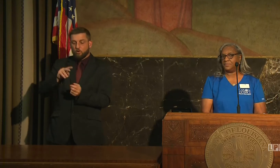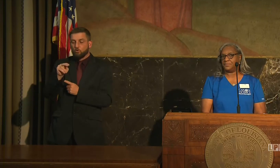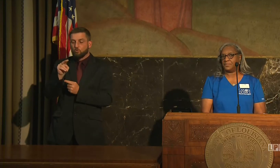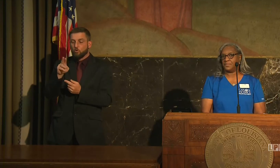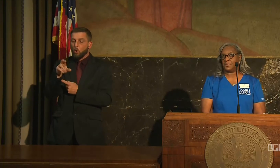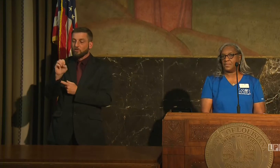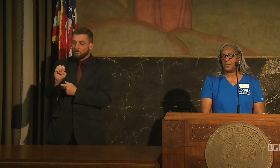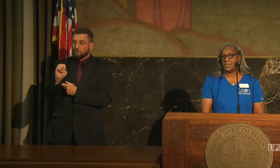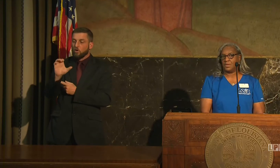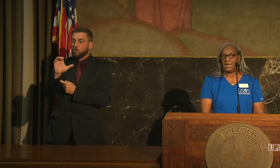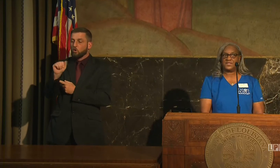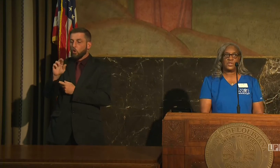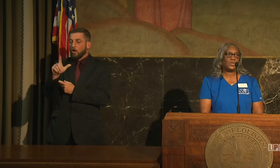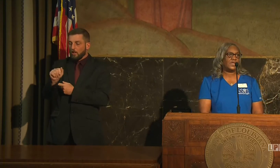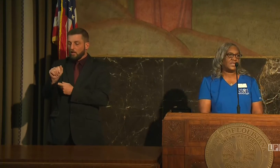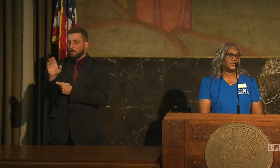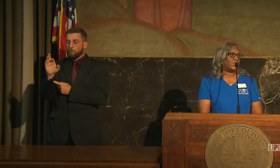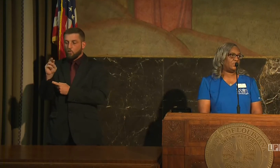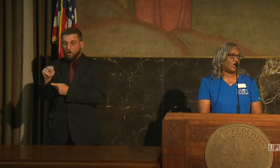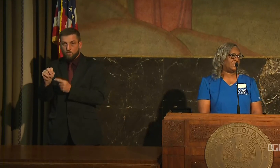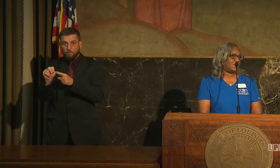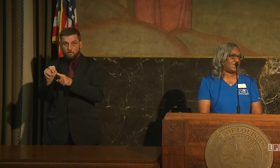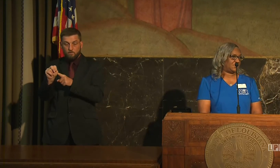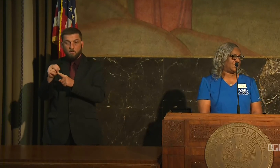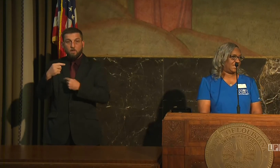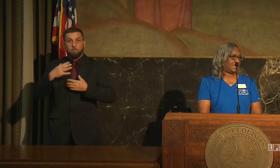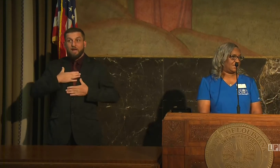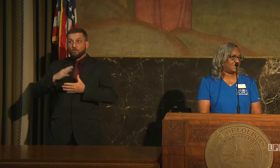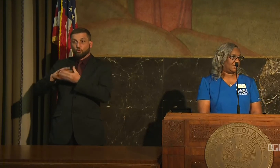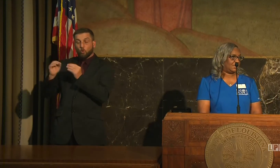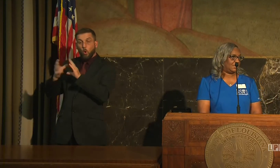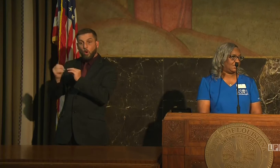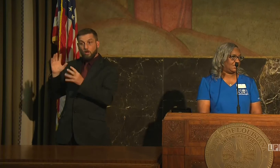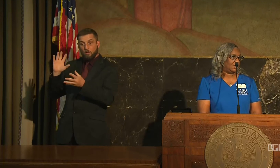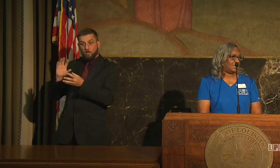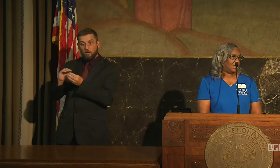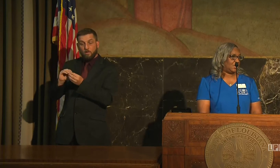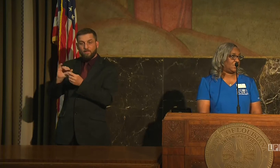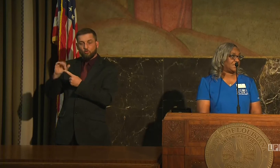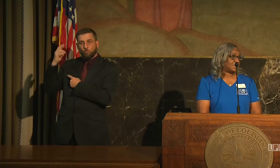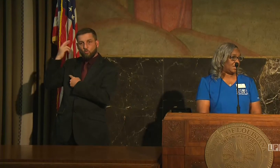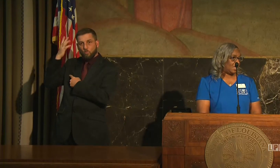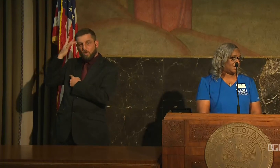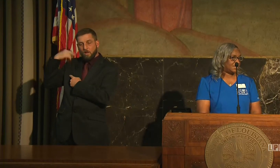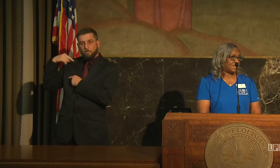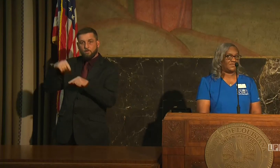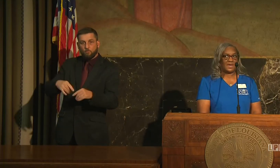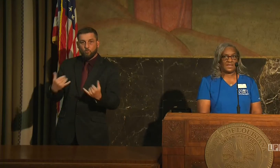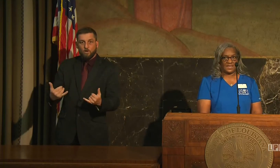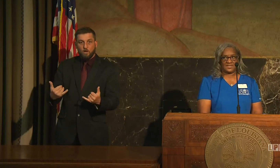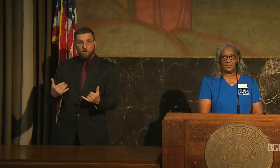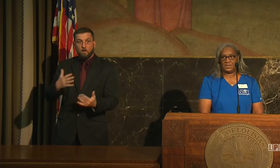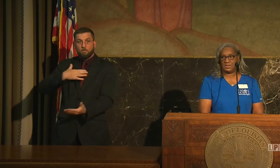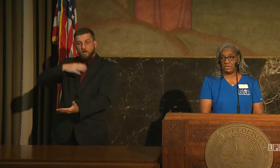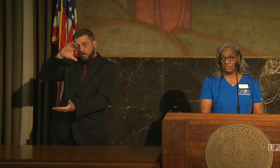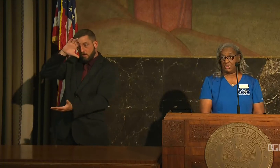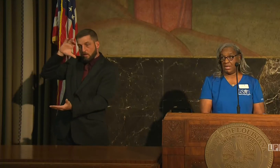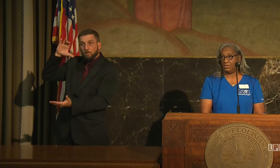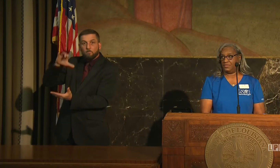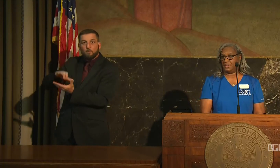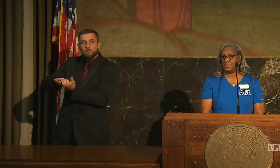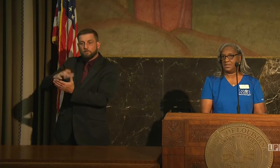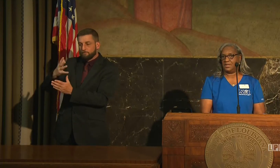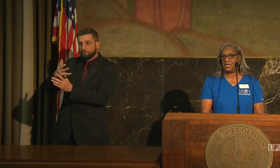Brown. My story is what brought me here today. It was the loss of my husband due